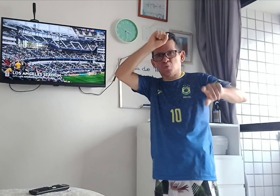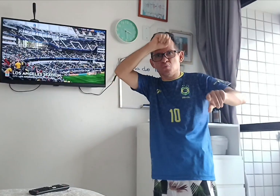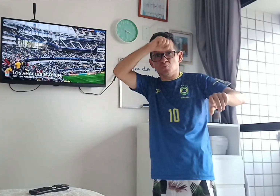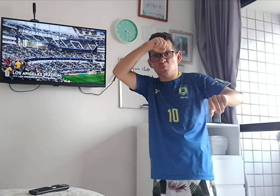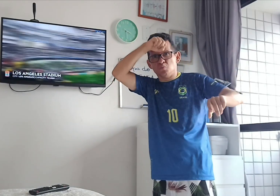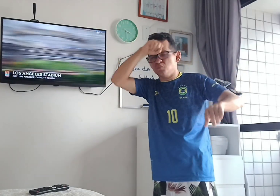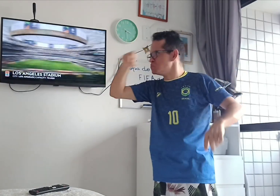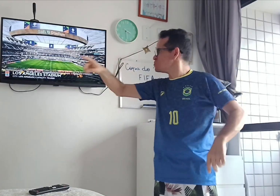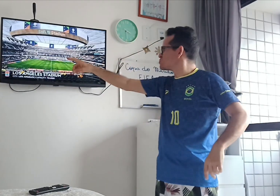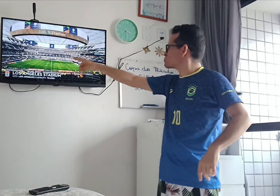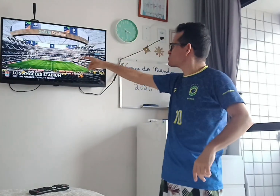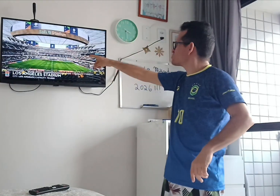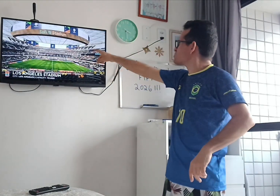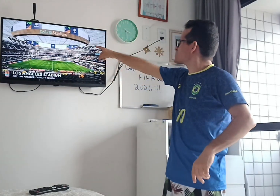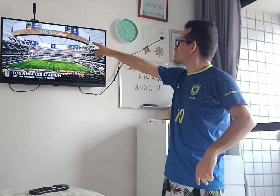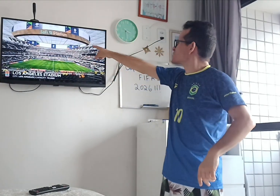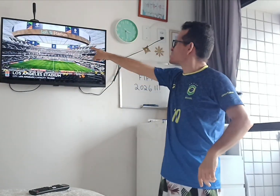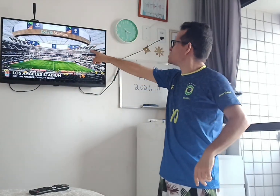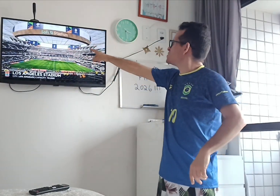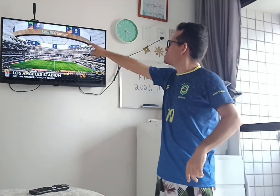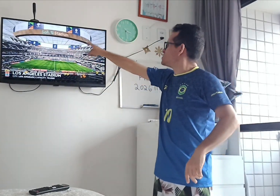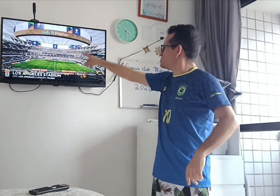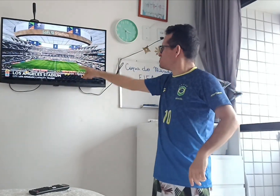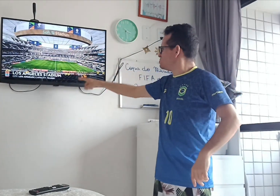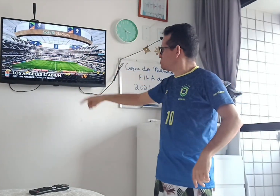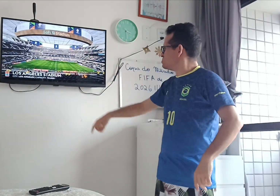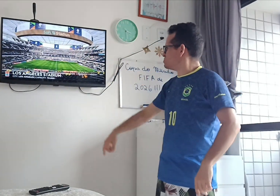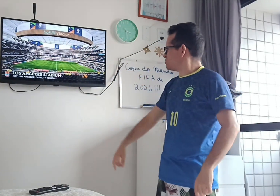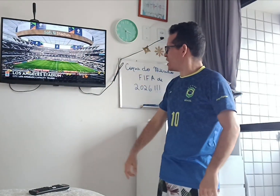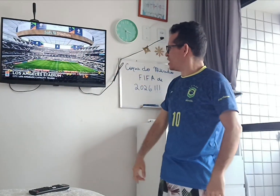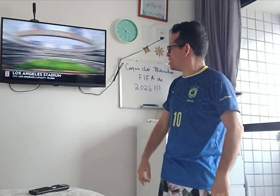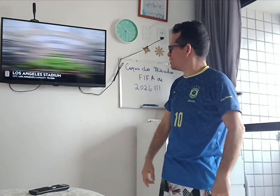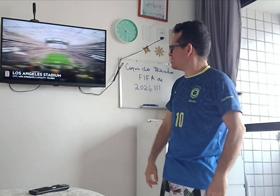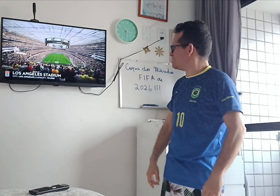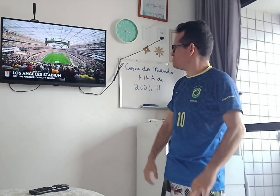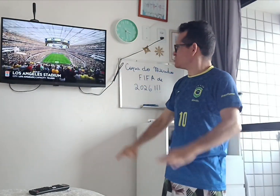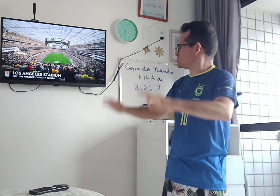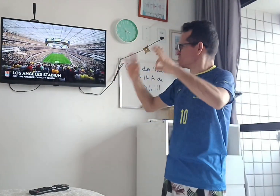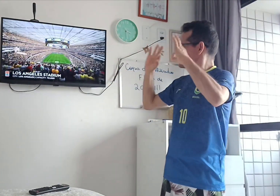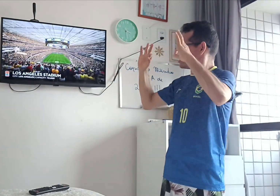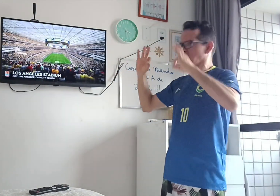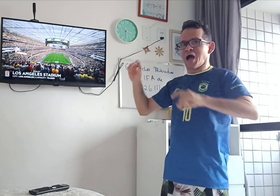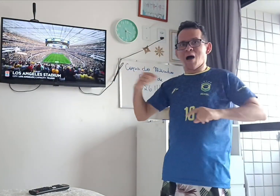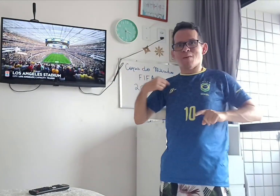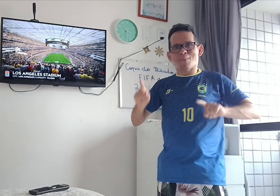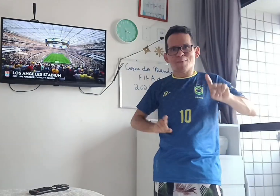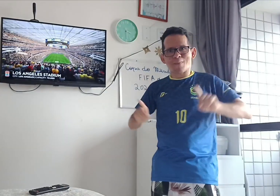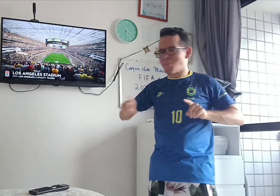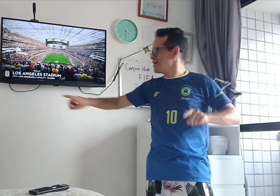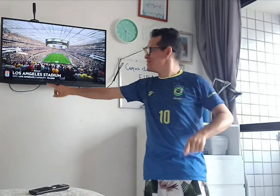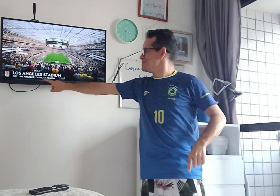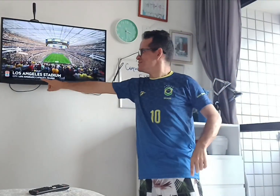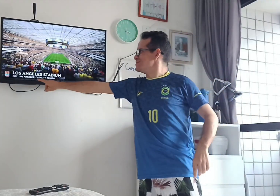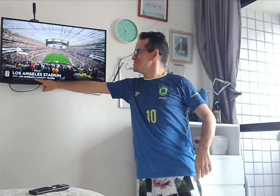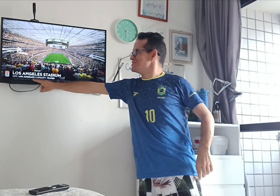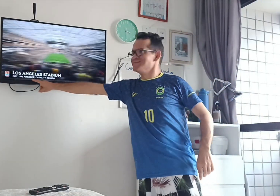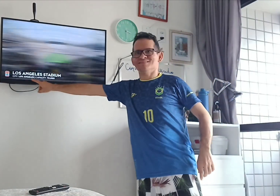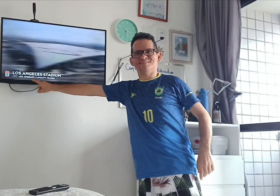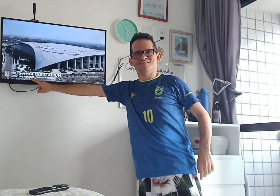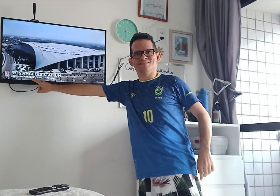of premium seating. The stadium hosts 5 group matches, 2 round of 32 games, and a quarterfinal. National teams playing here